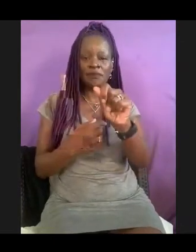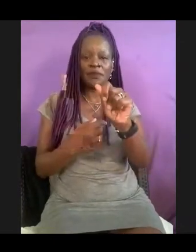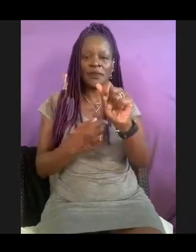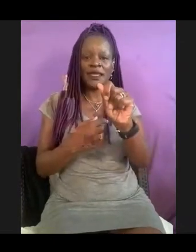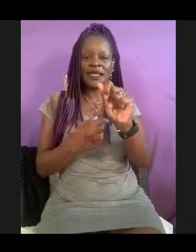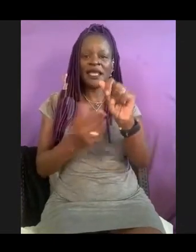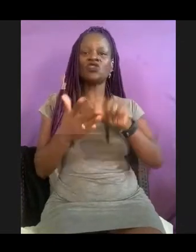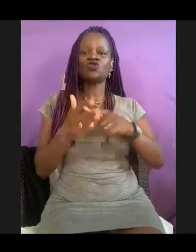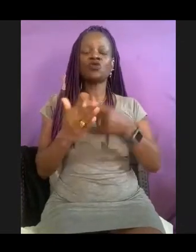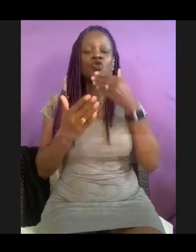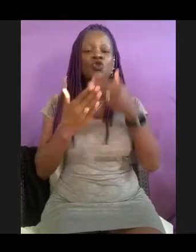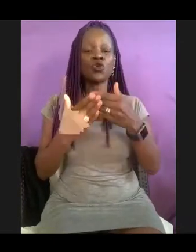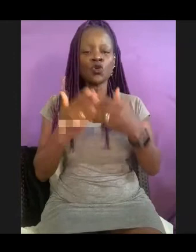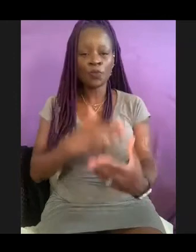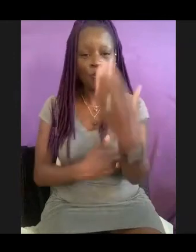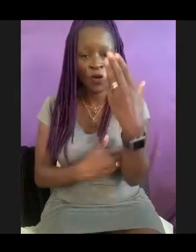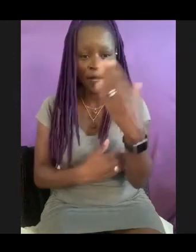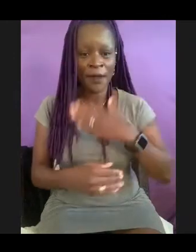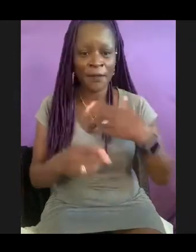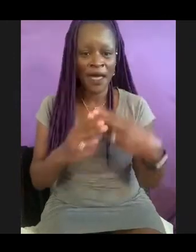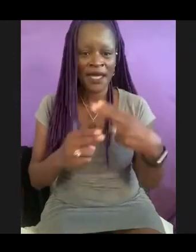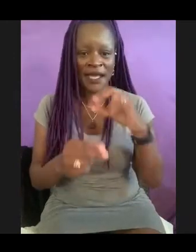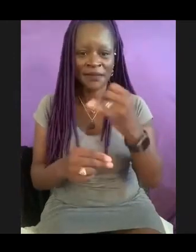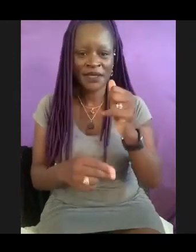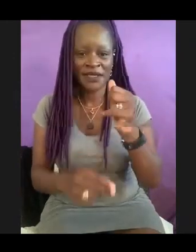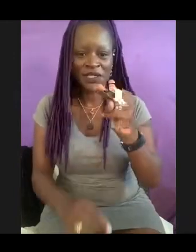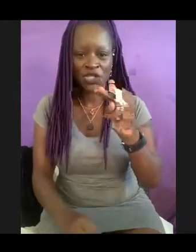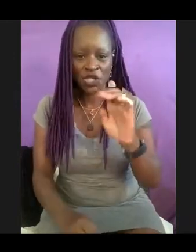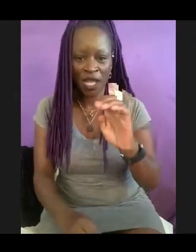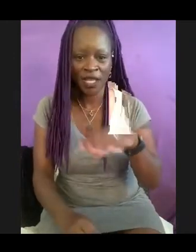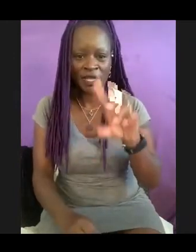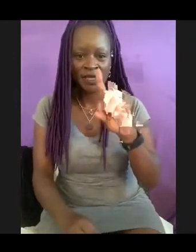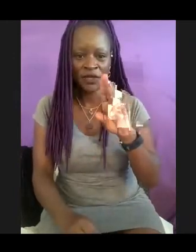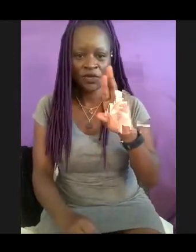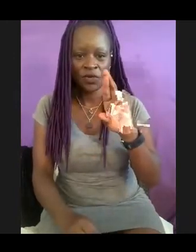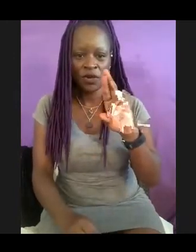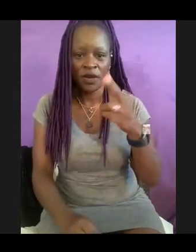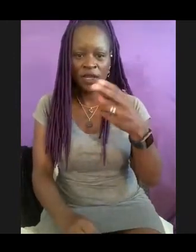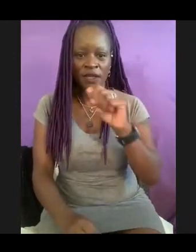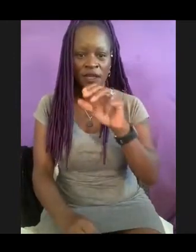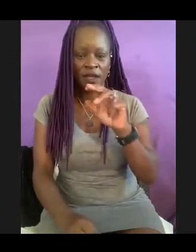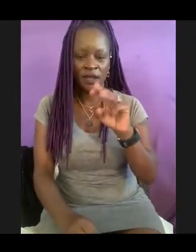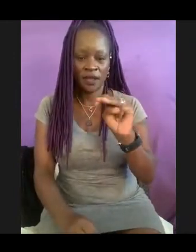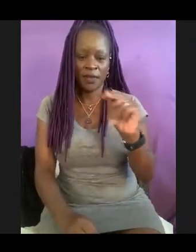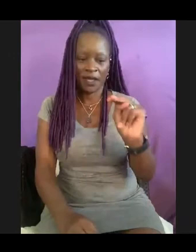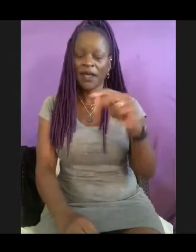Jane Dunhamn, and I'm the director of the National Black Disability